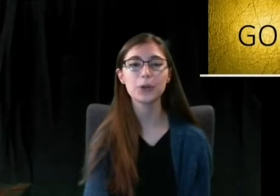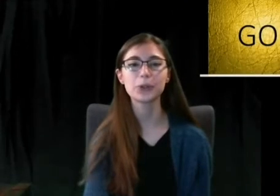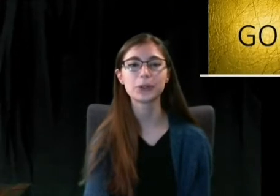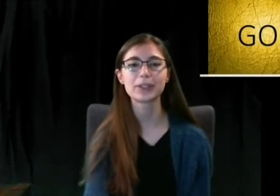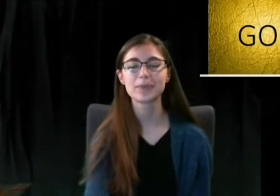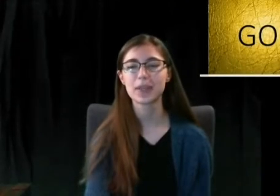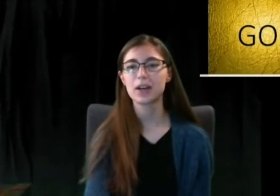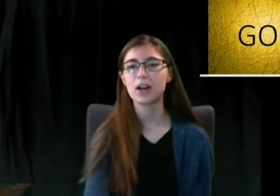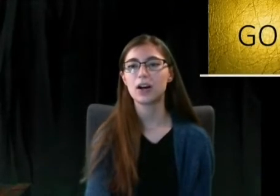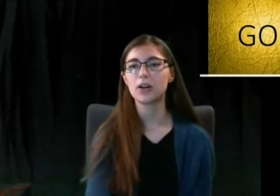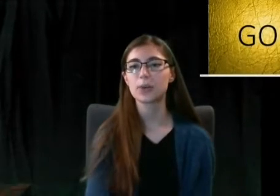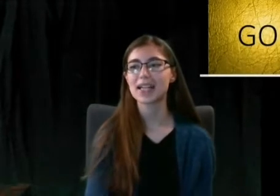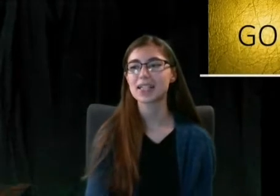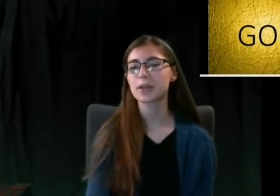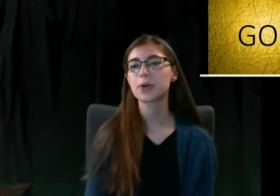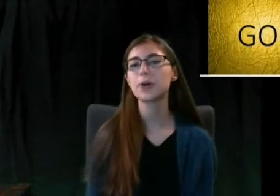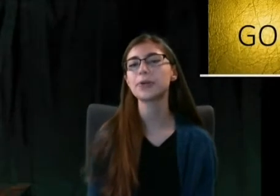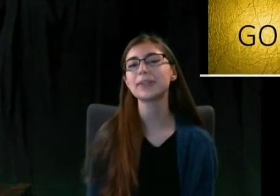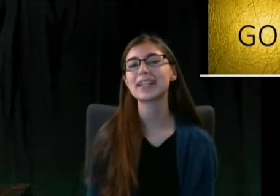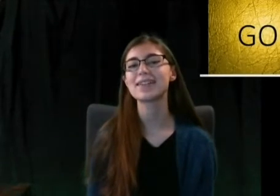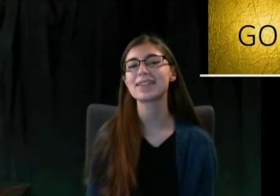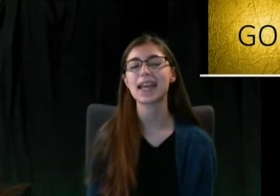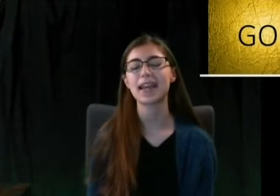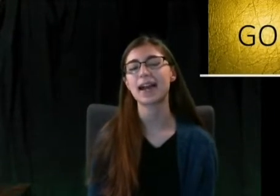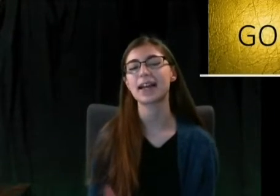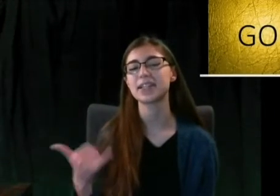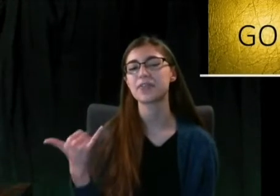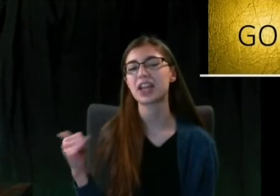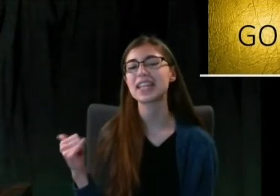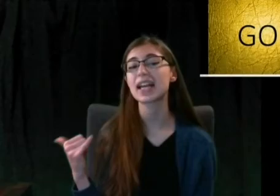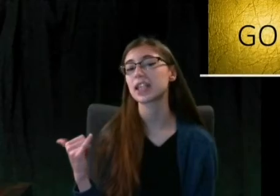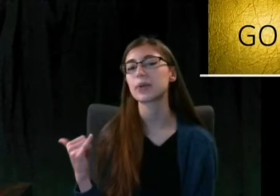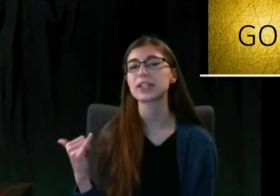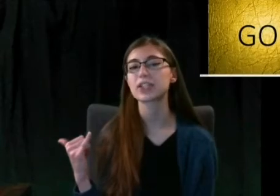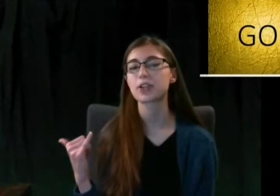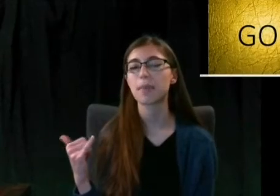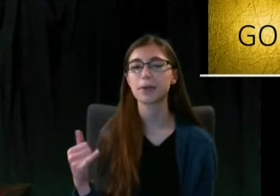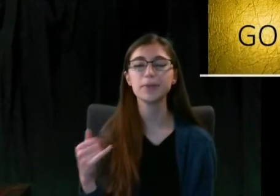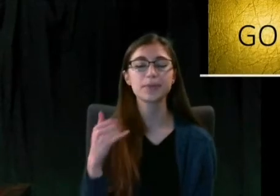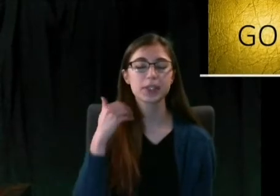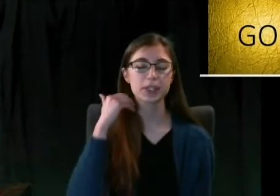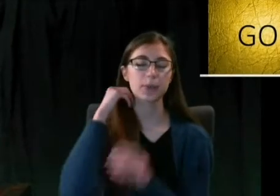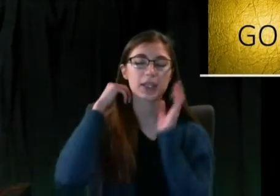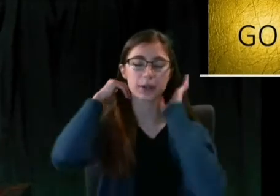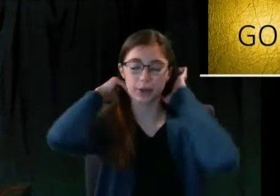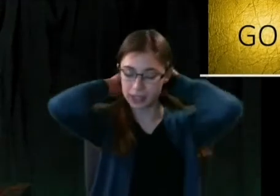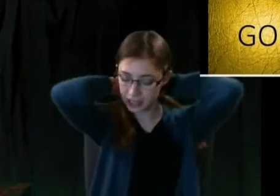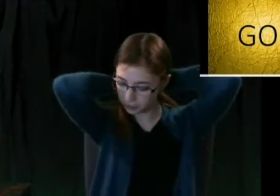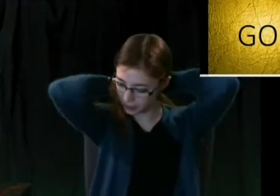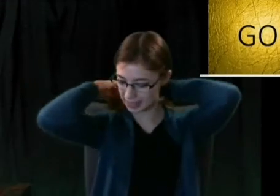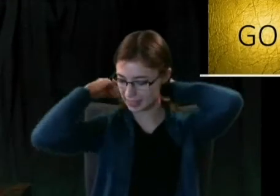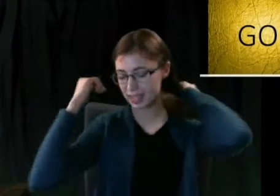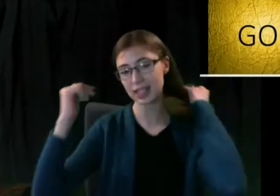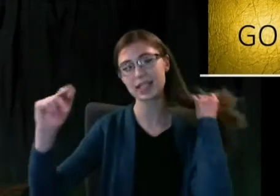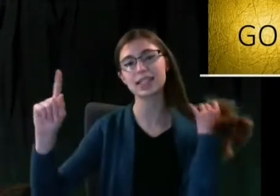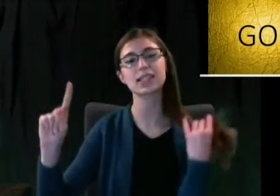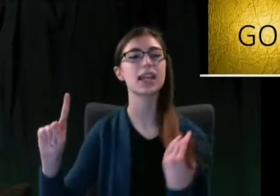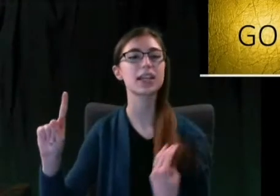Gold. All right, so gold is a kind of yellowish metal. So what you're going to do for this sign is take your